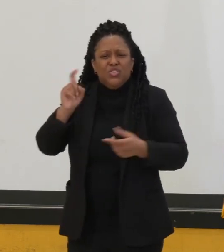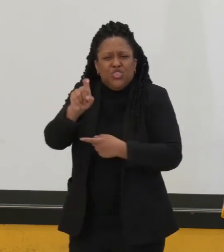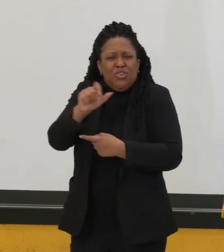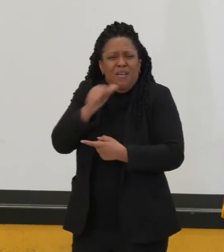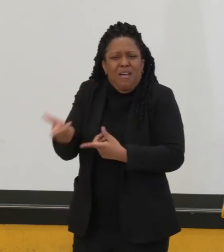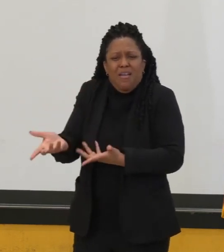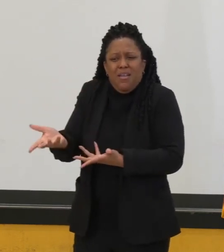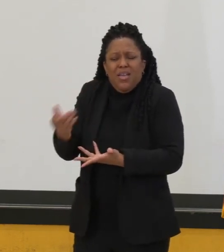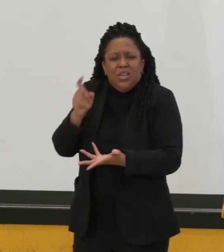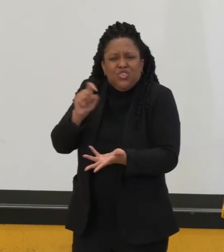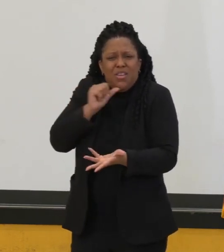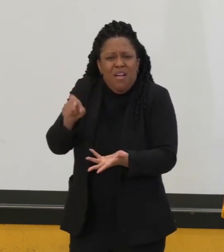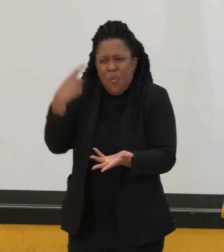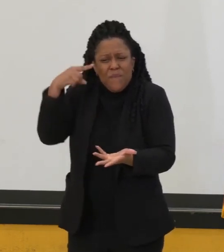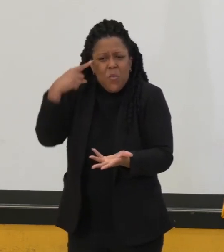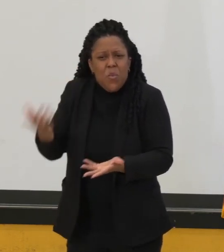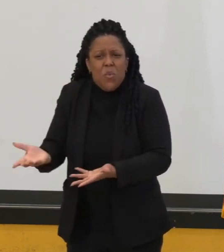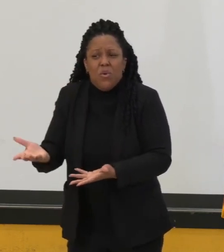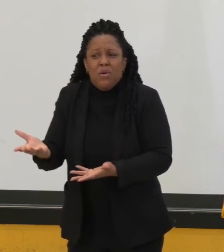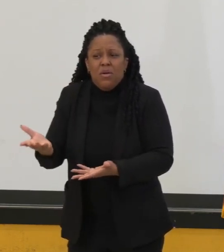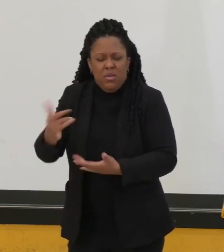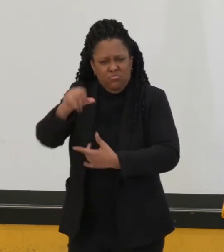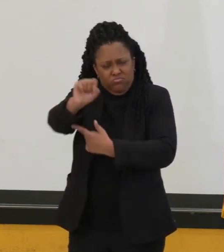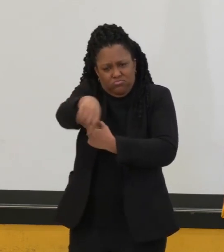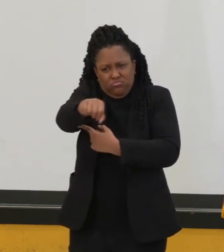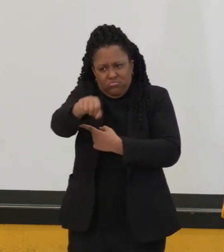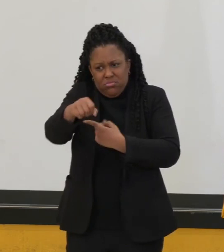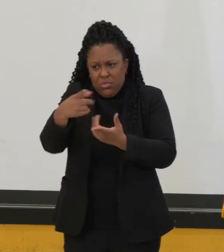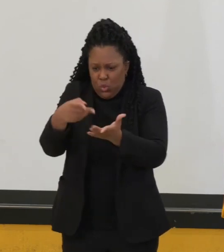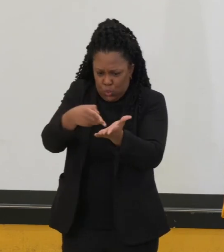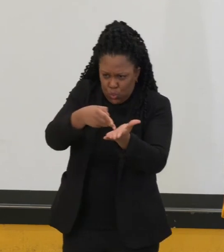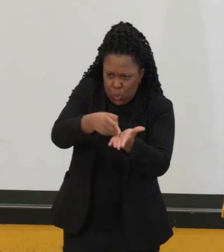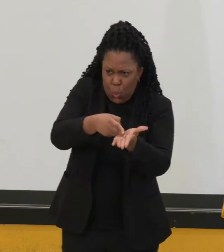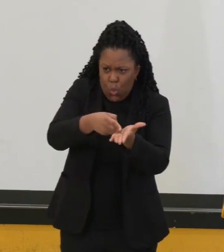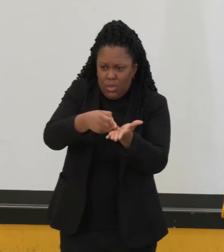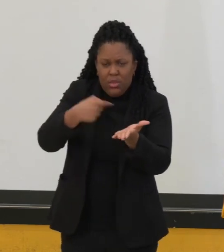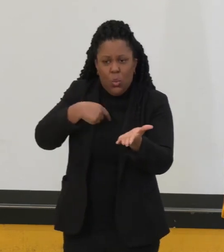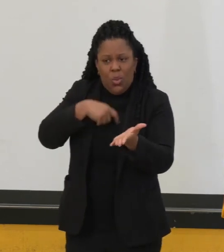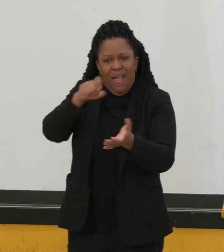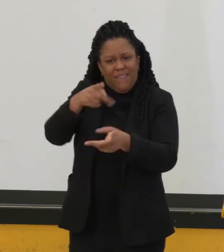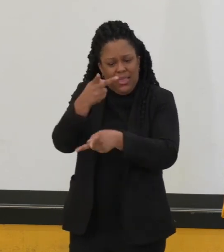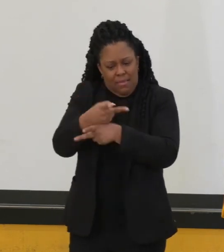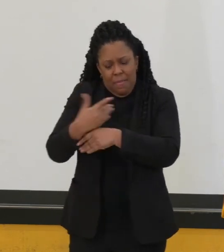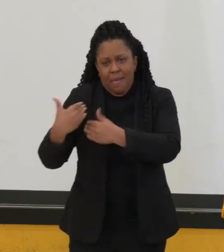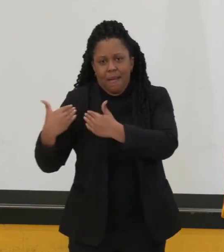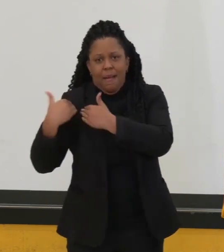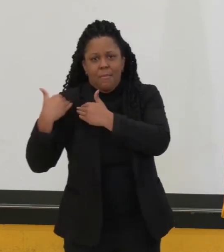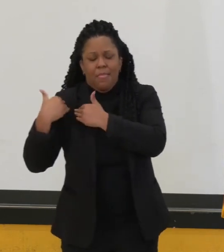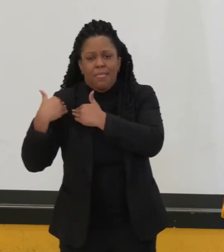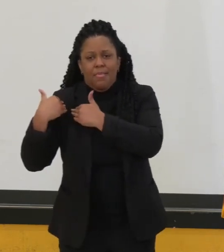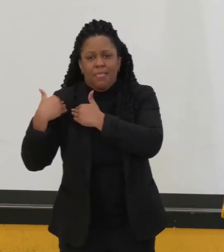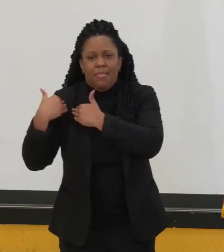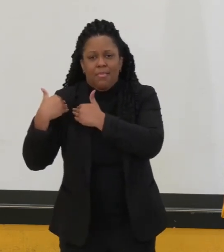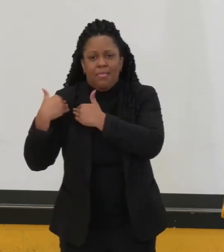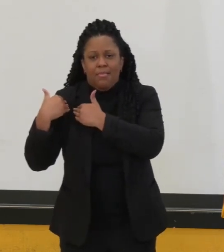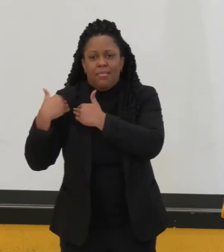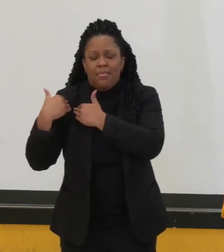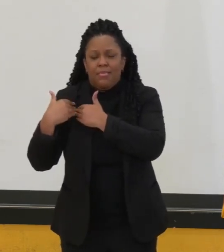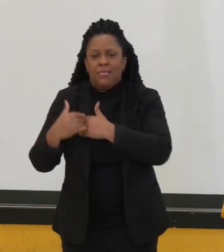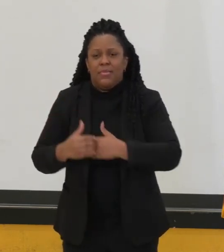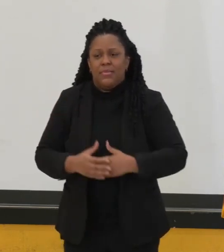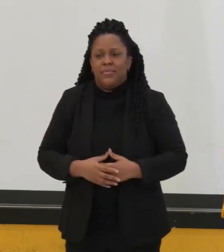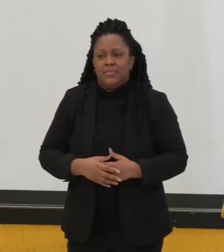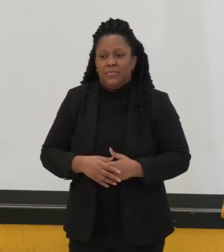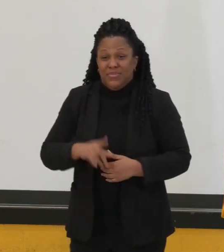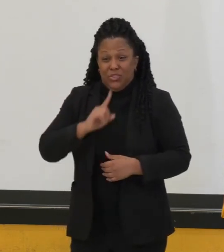be held accountable for their deaths. It's true that you cannot honor the memory of